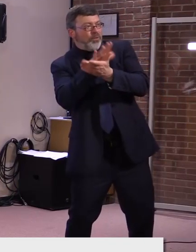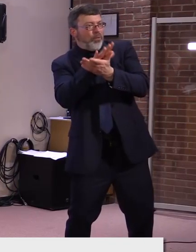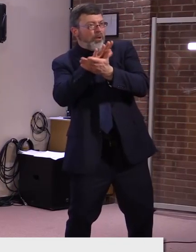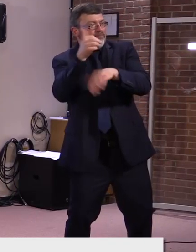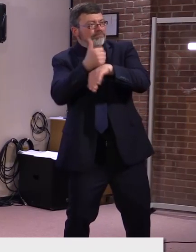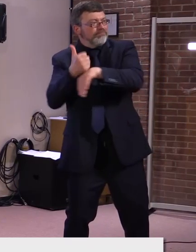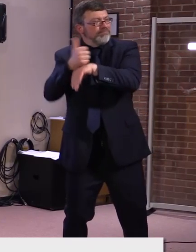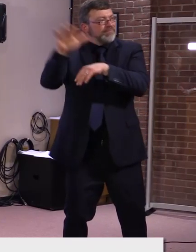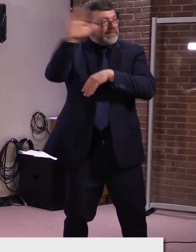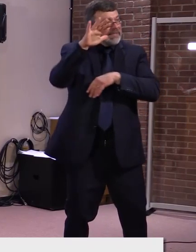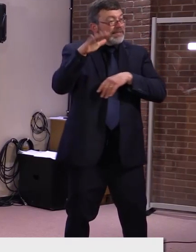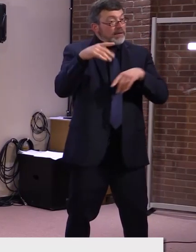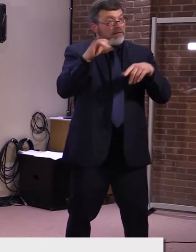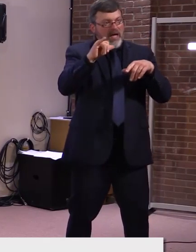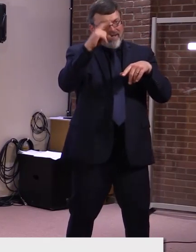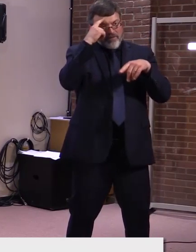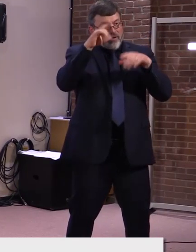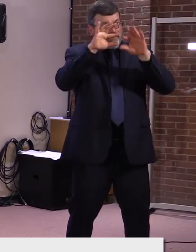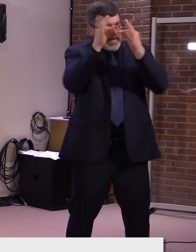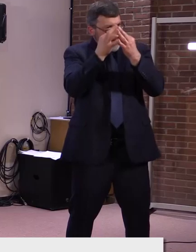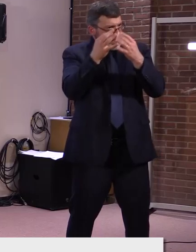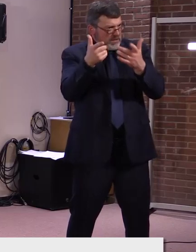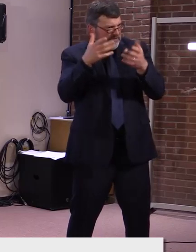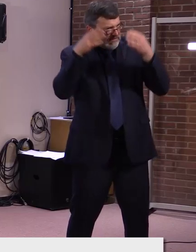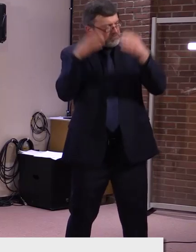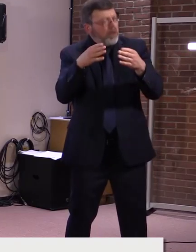go to any site across the